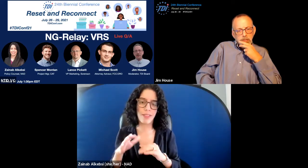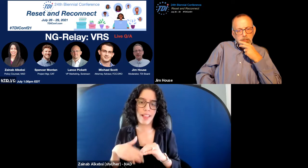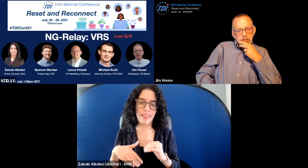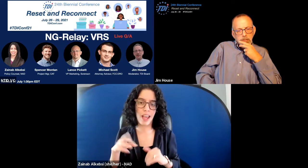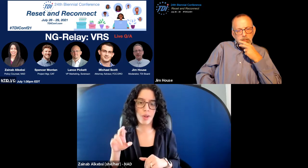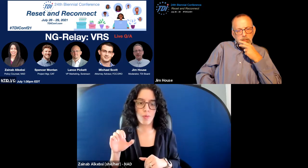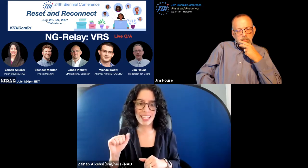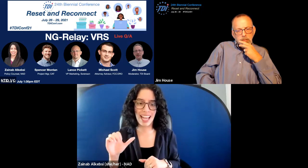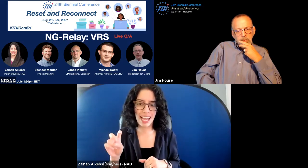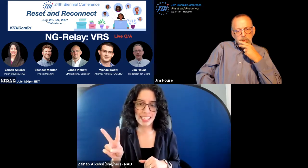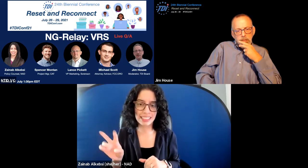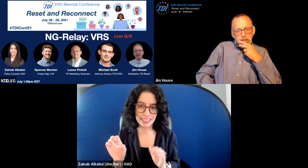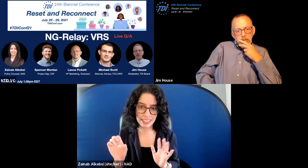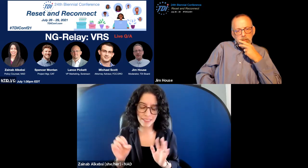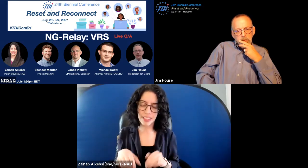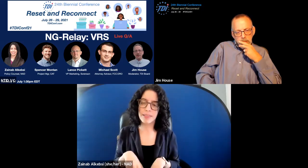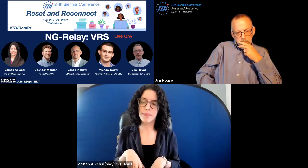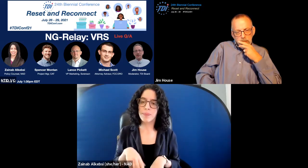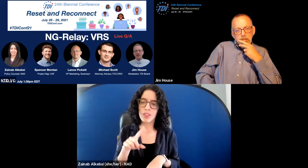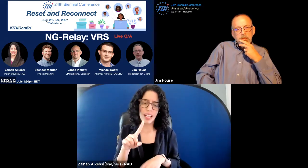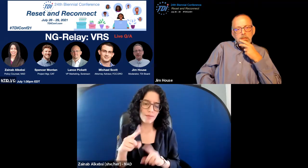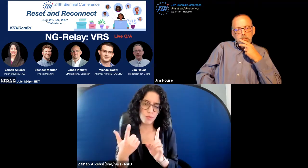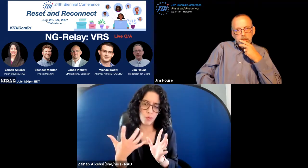proactive rather than reactive.